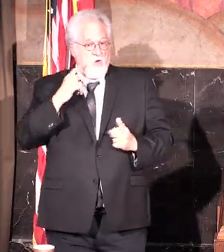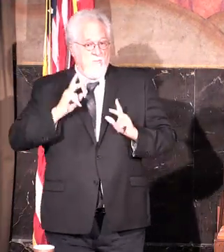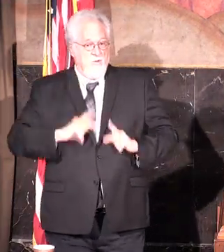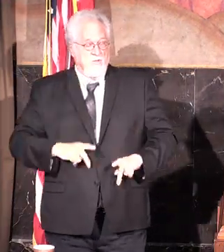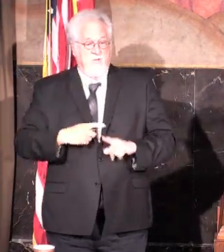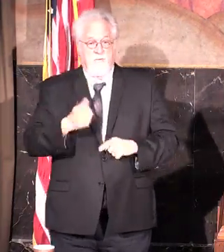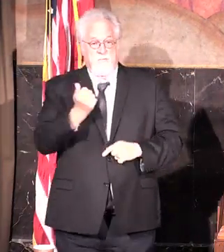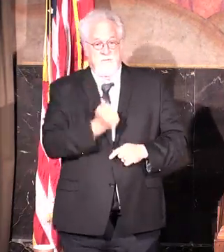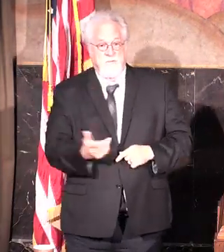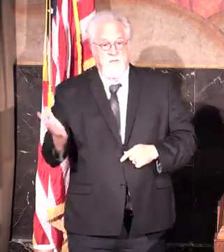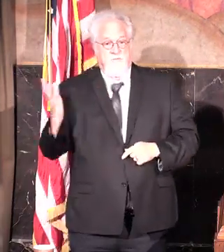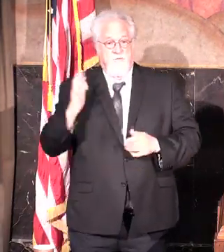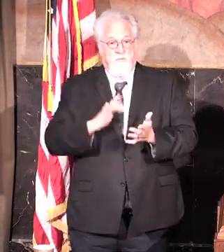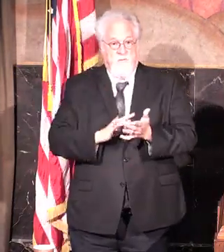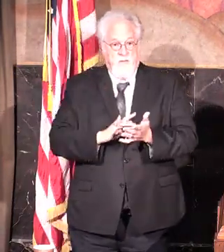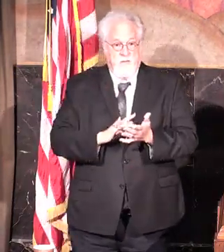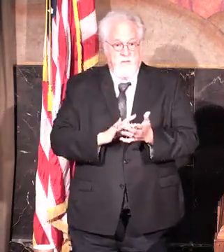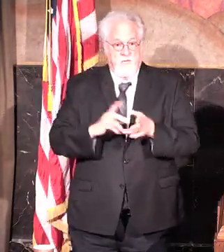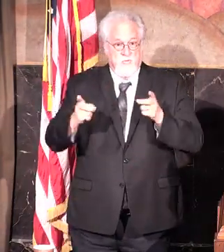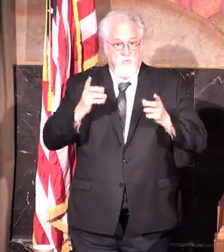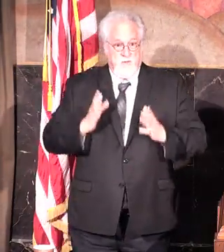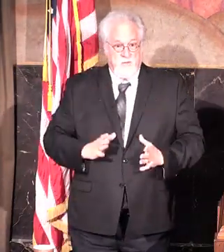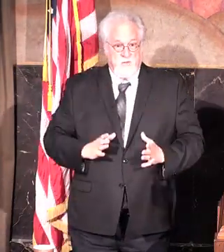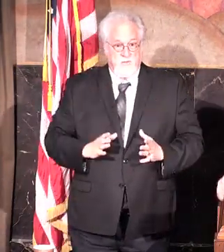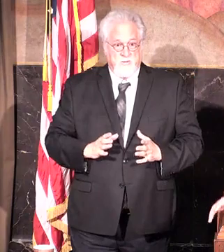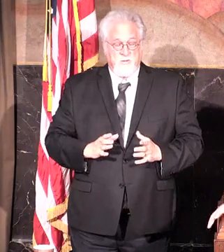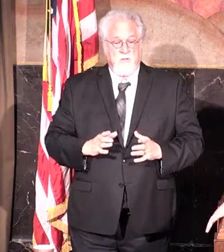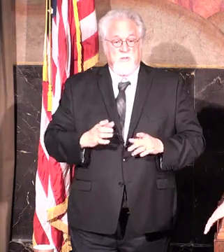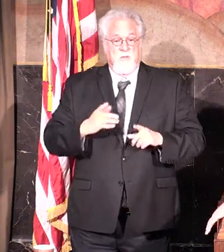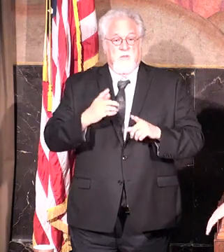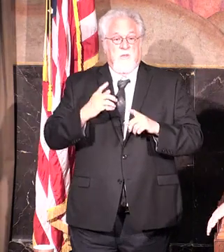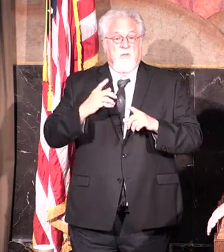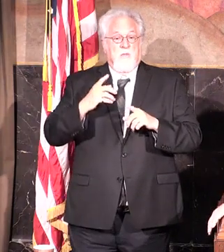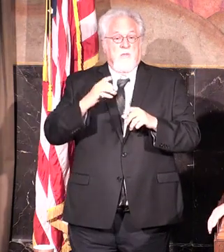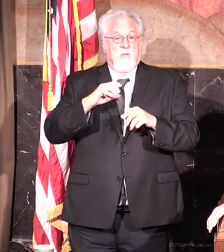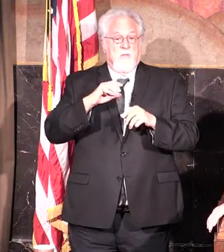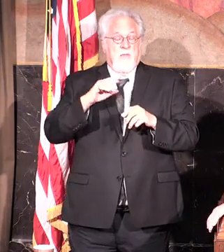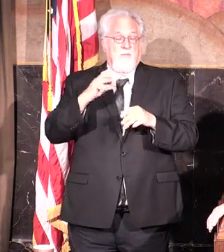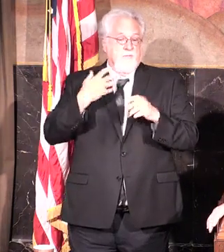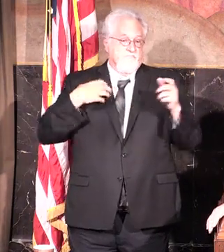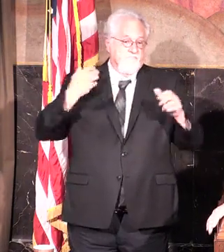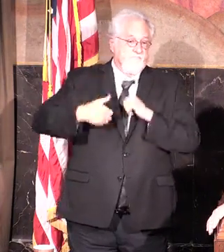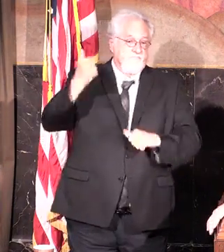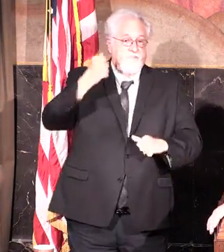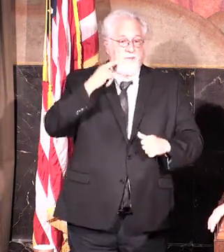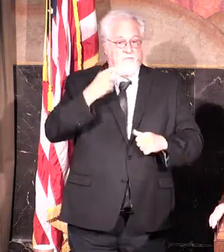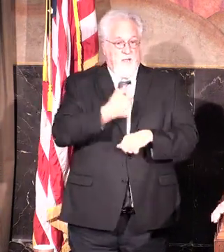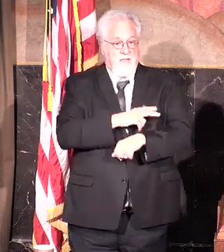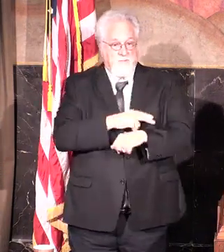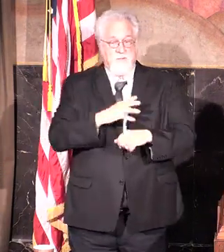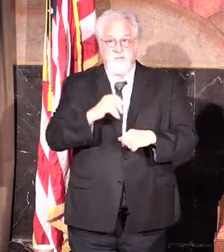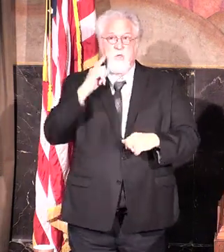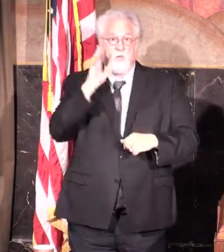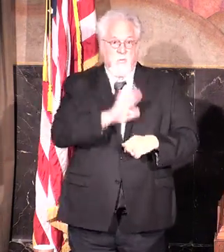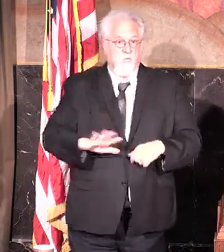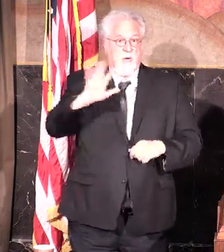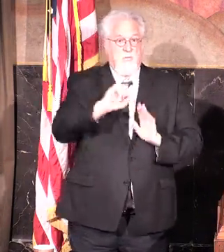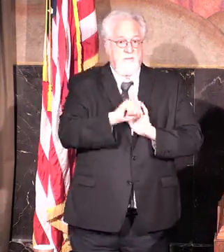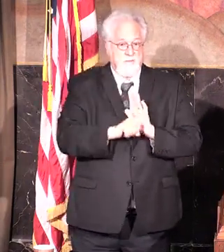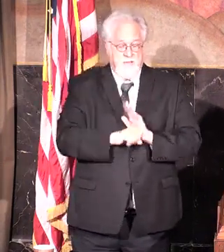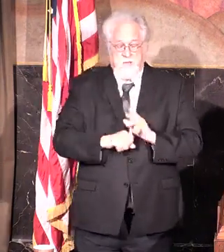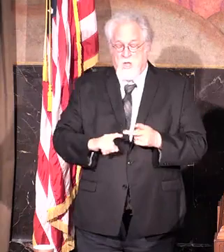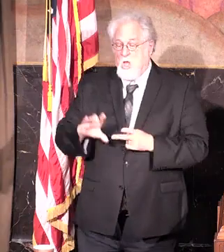a number of medical directors of our hospitals across the state and CEOs of these hospitals. And in addition to the